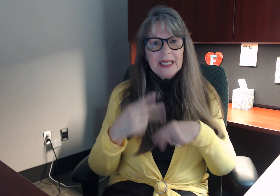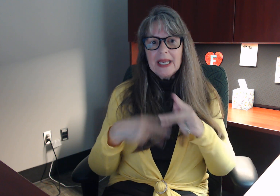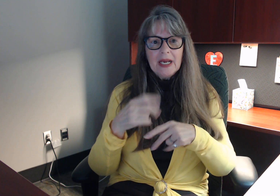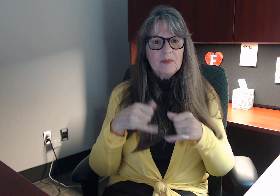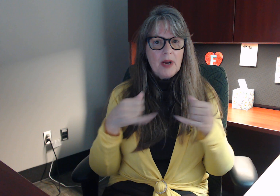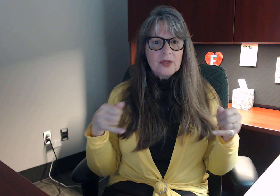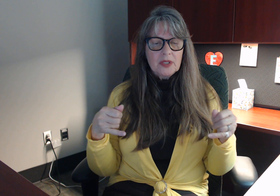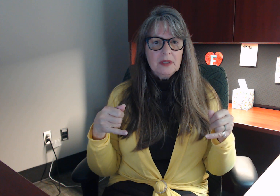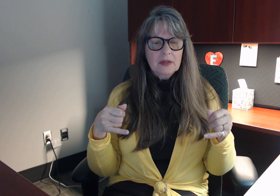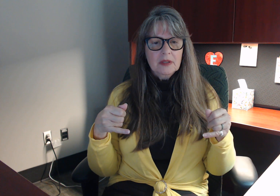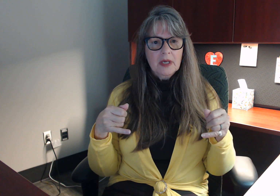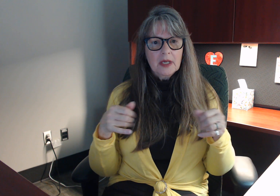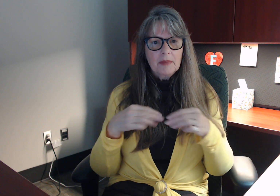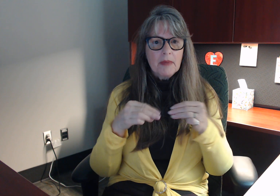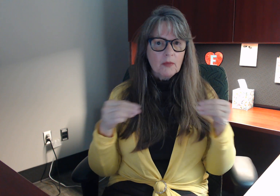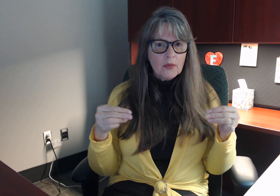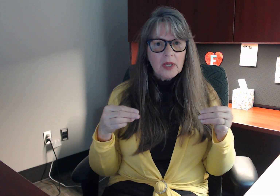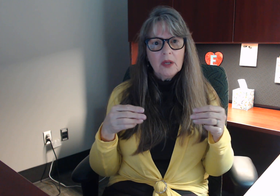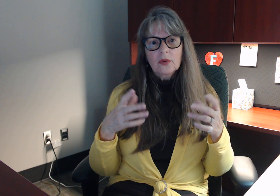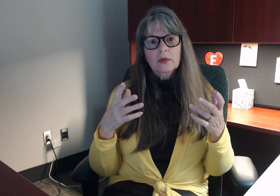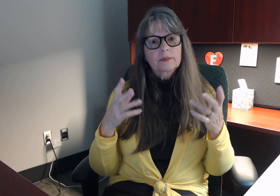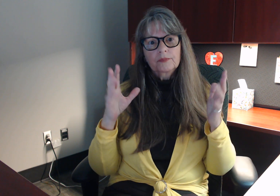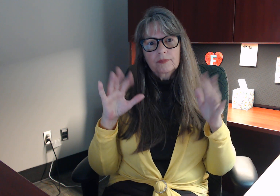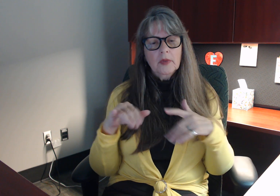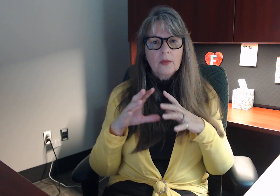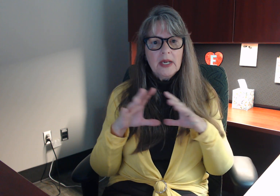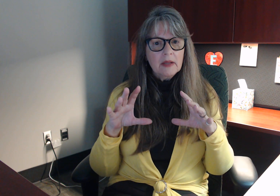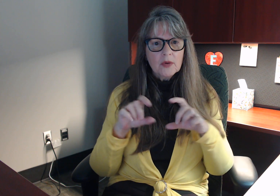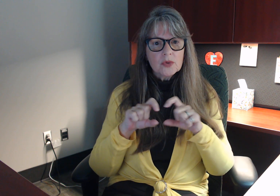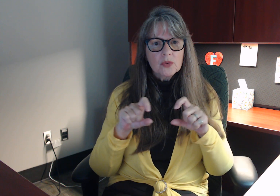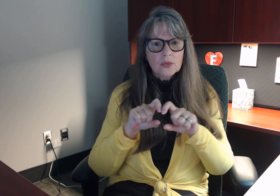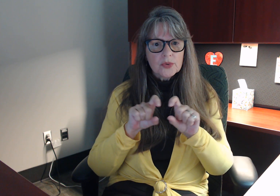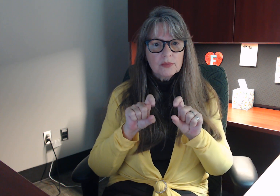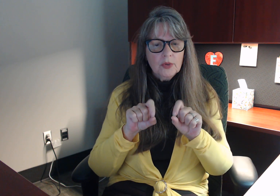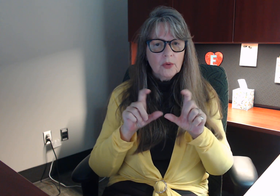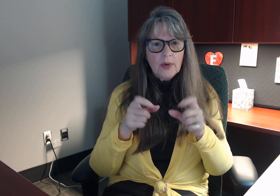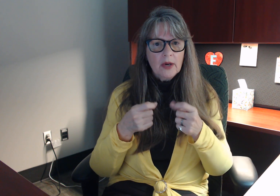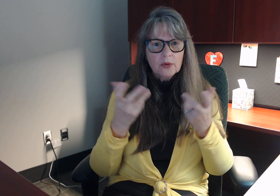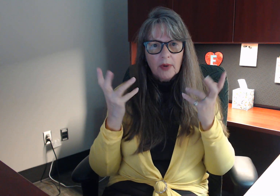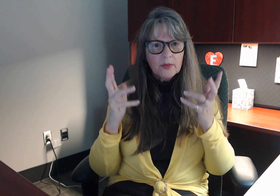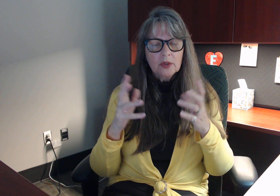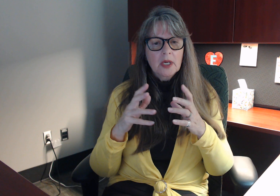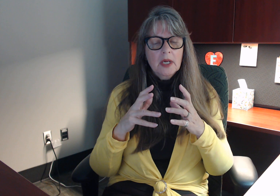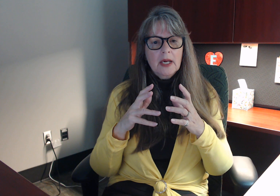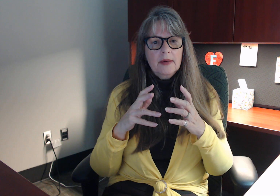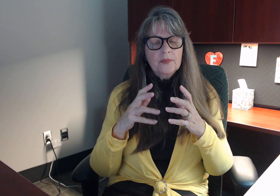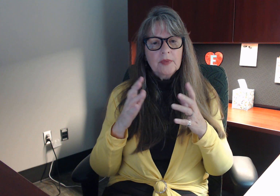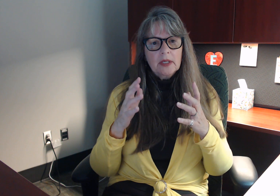kind of pasta. It could be macaroni or, any of those noodles, round or whatever. It looks